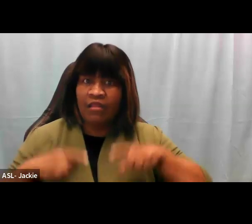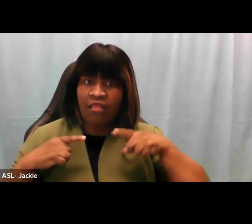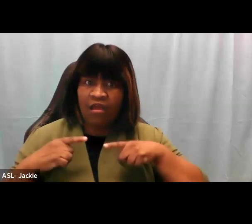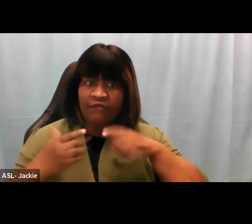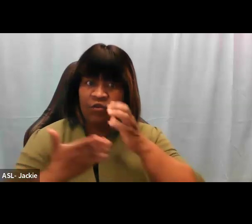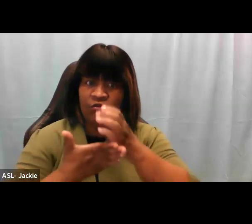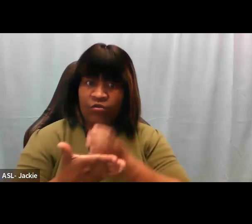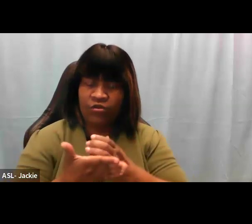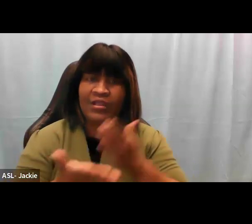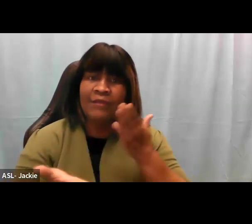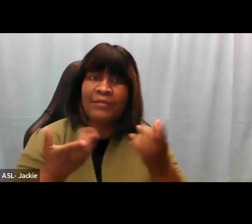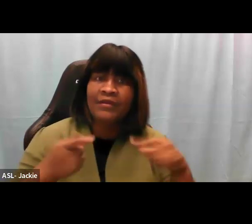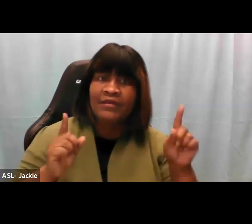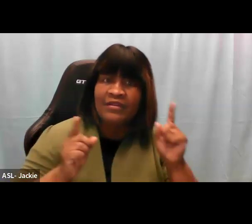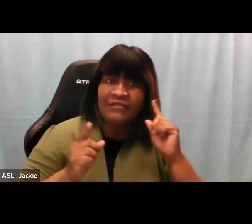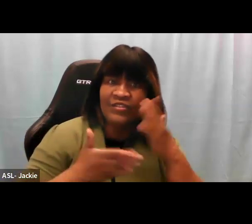work for everybody. So